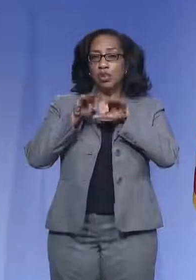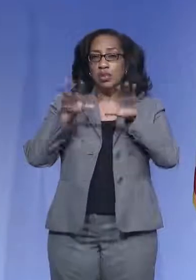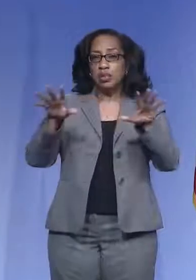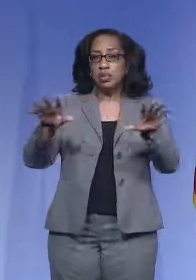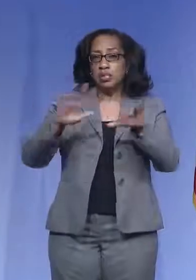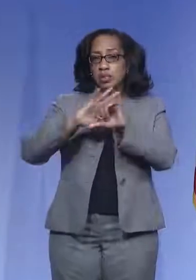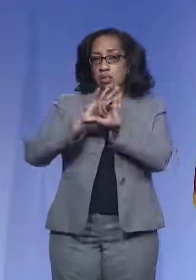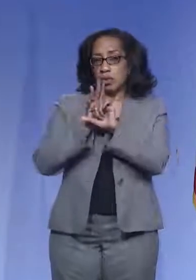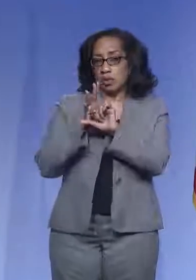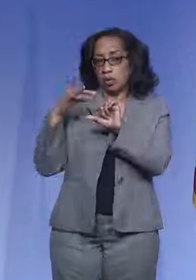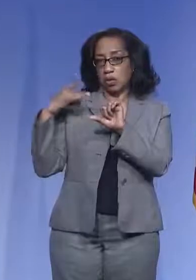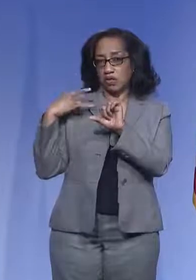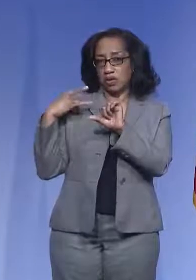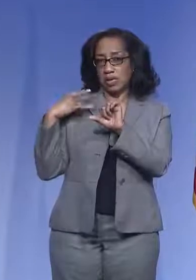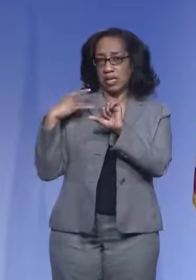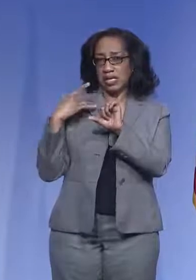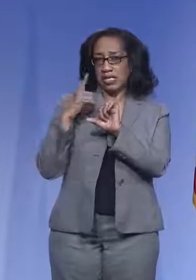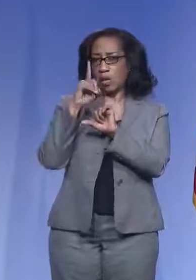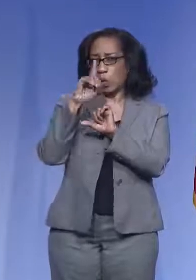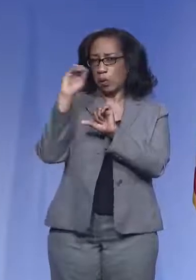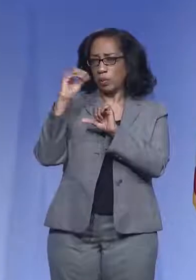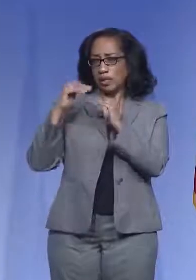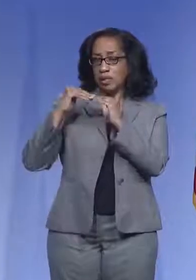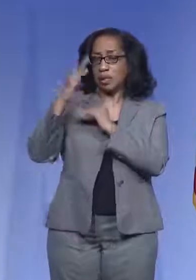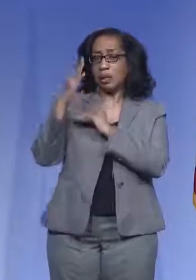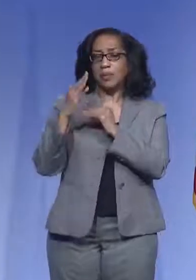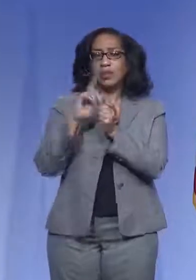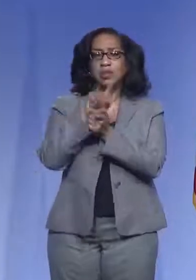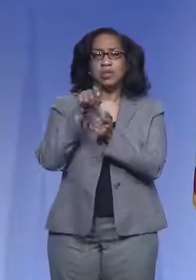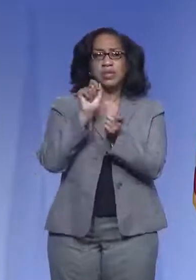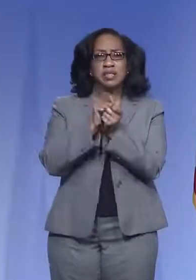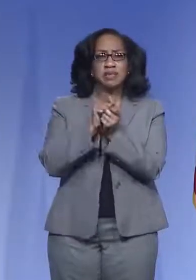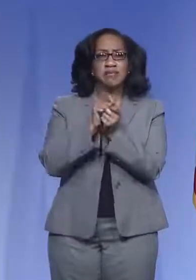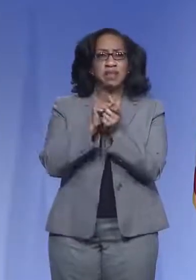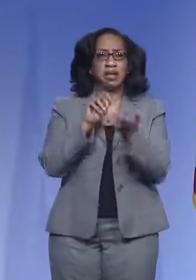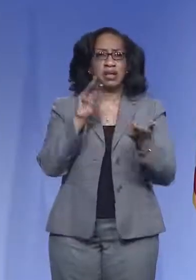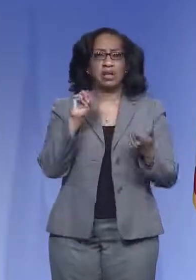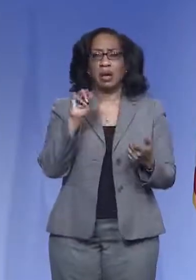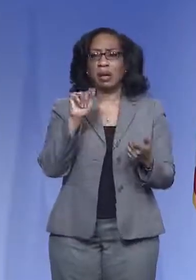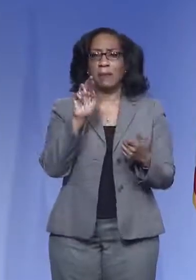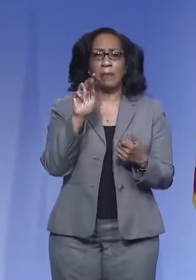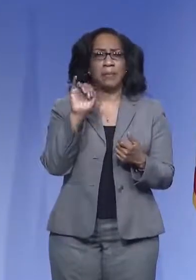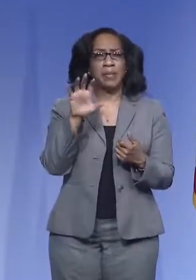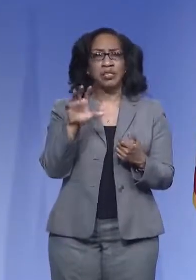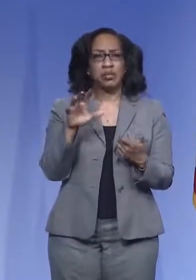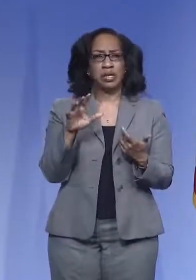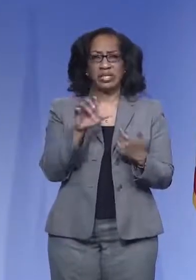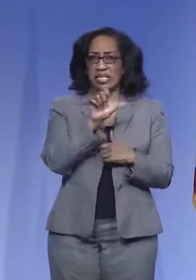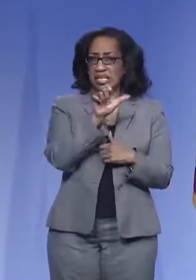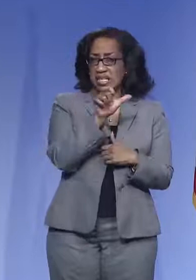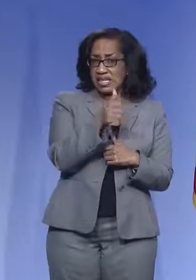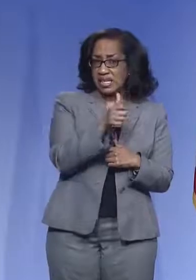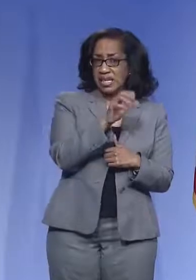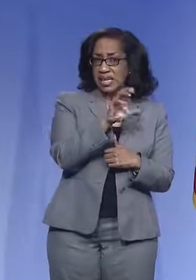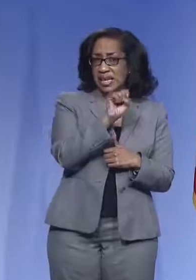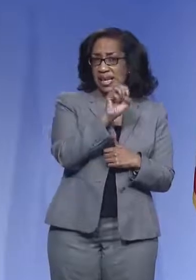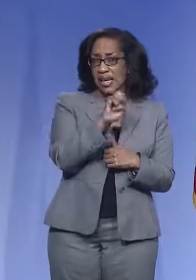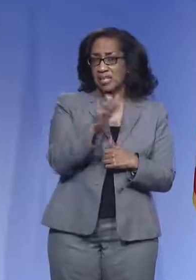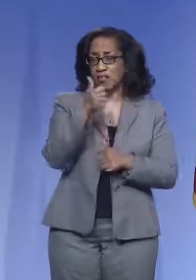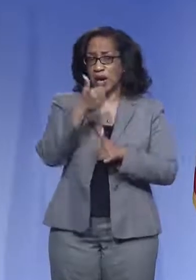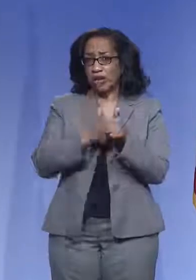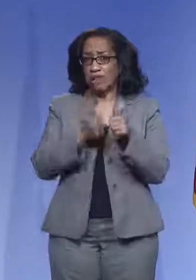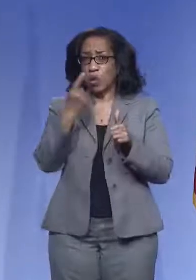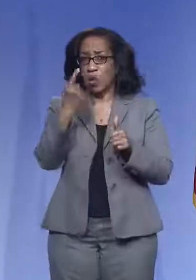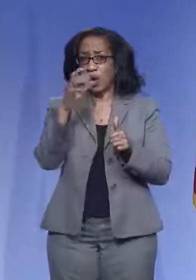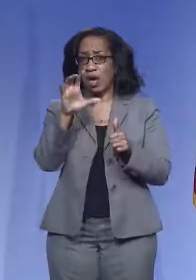1, is there a specific metric public health wise? Is it 10 cases per 100,000 a day